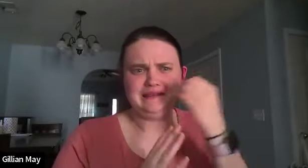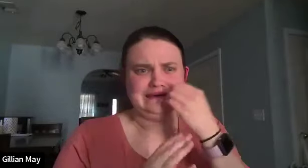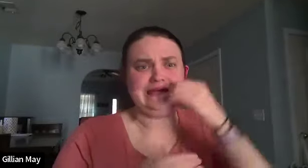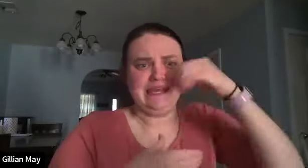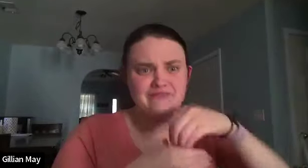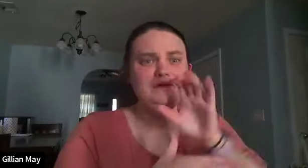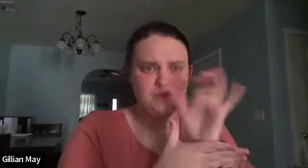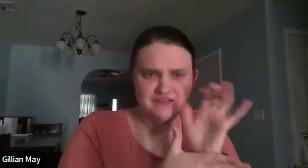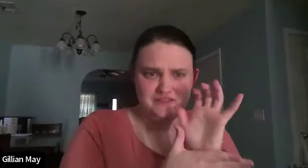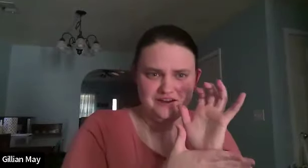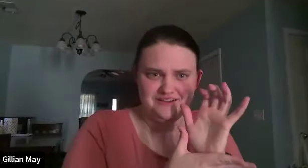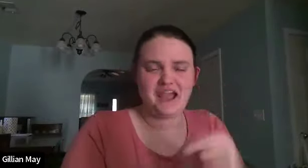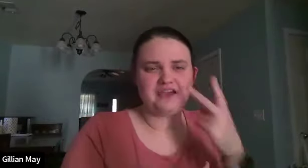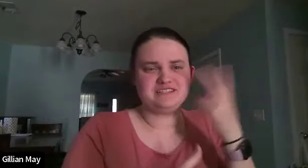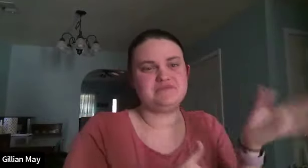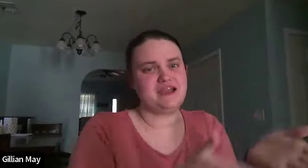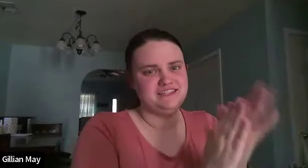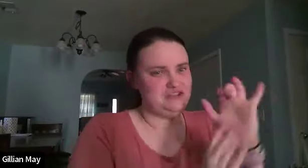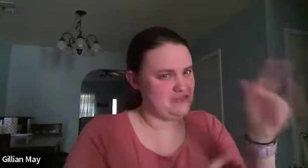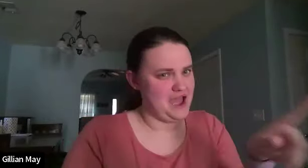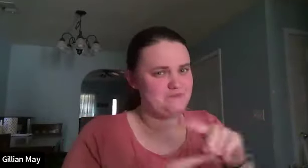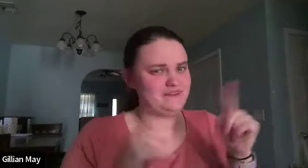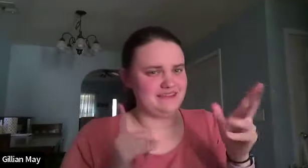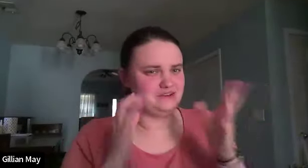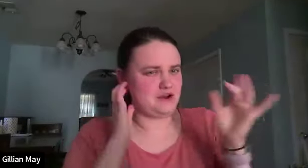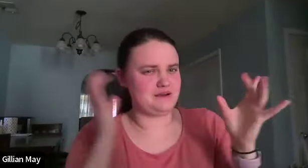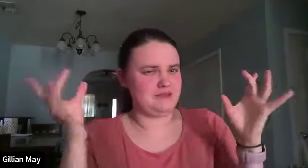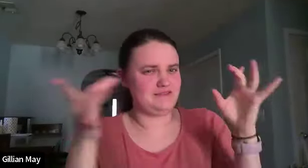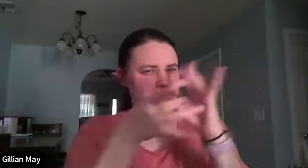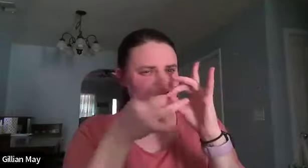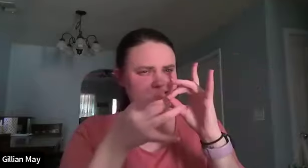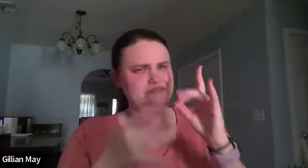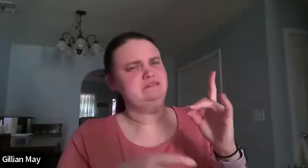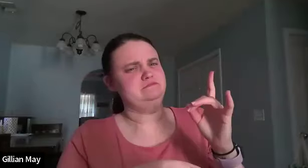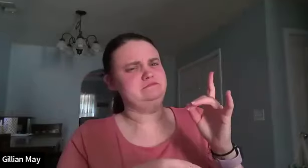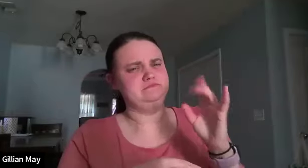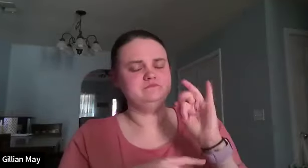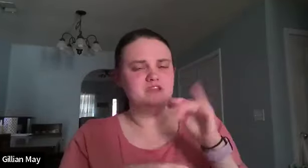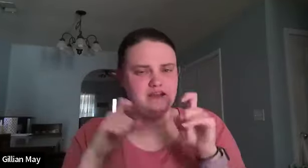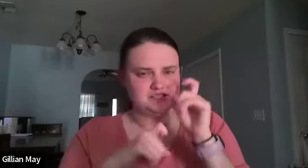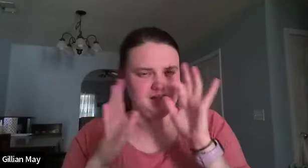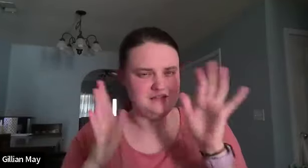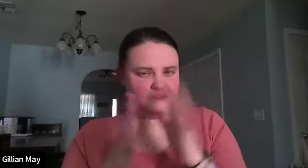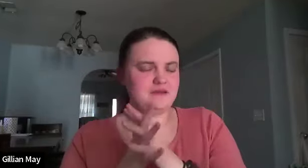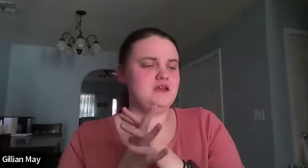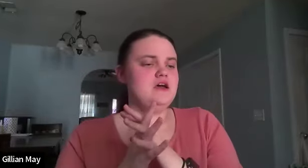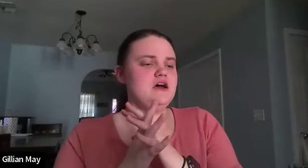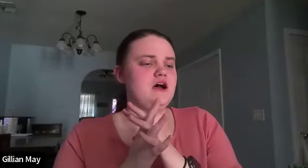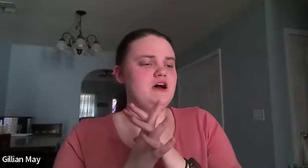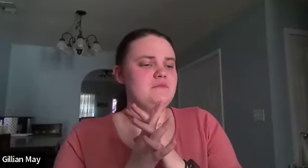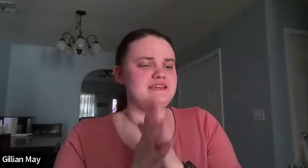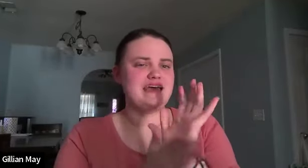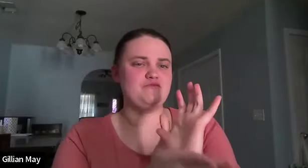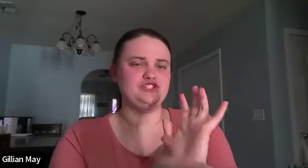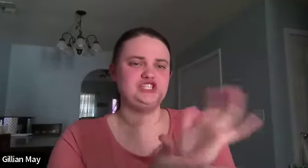eat in the movie theater? Like I could see them asking you that, but like they're not going to make that connection kind of thing. Is that for